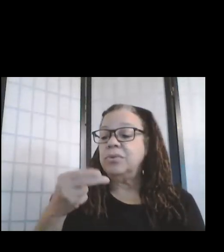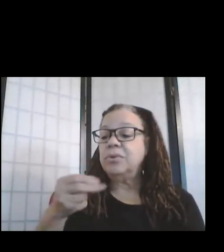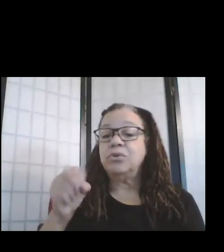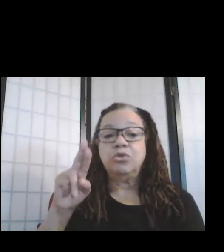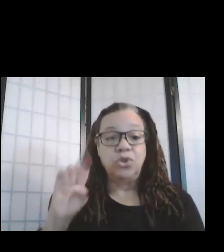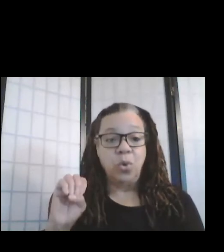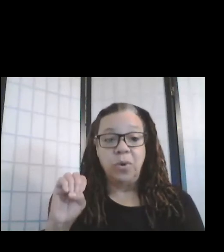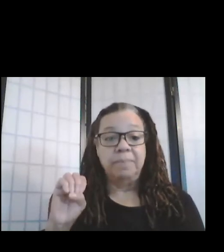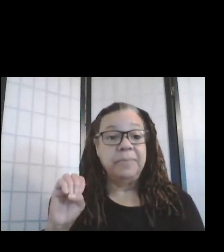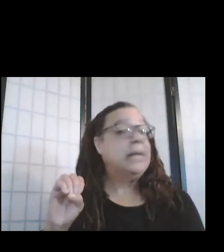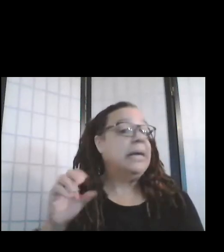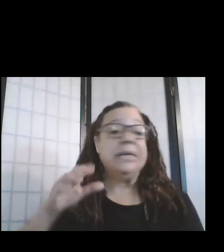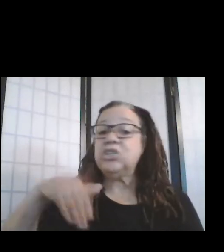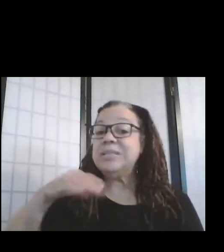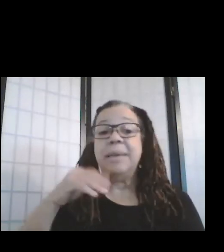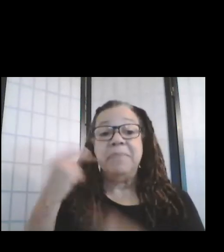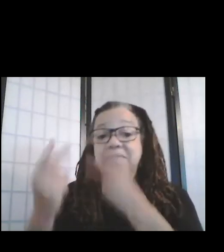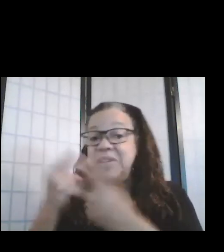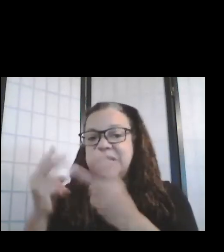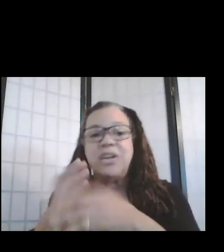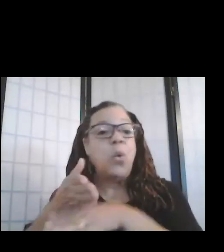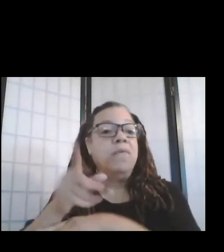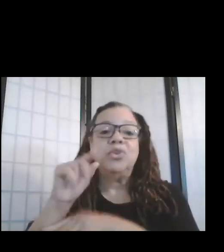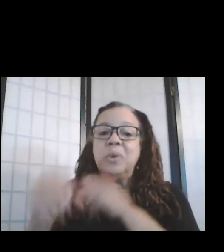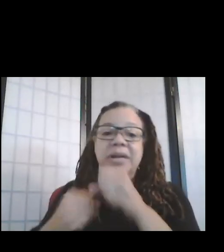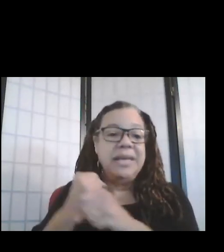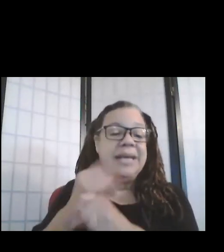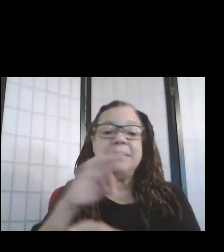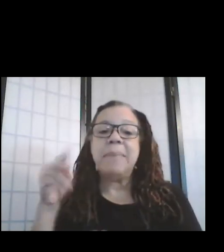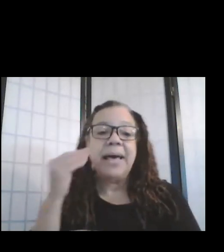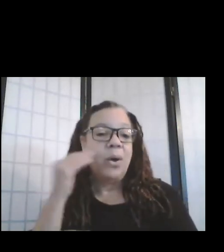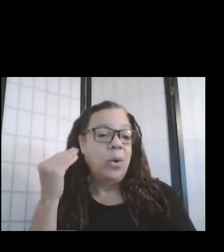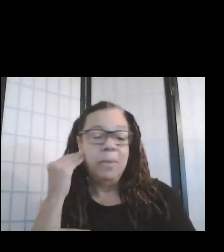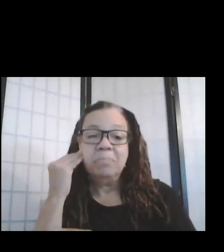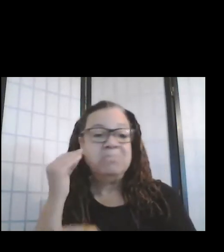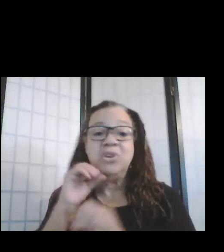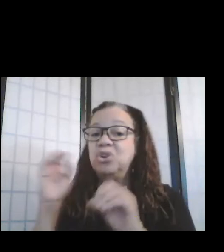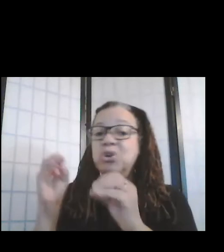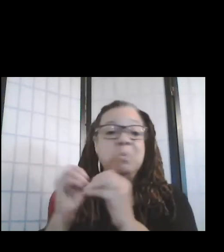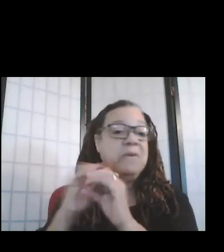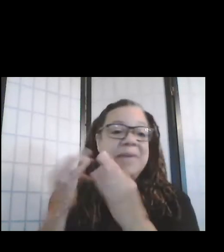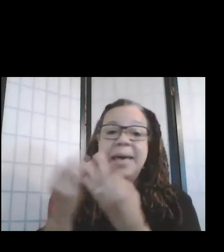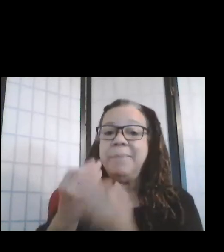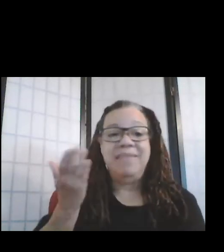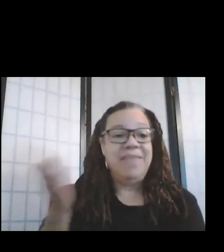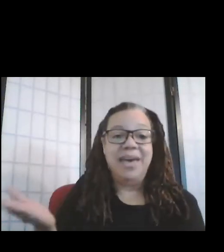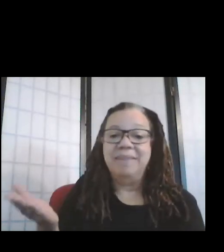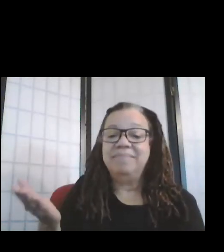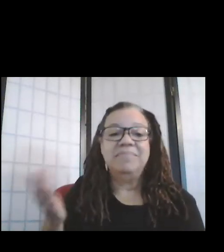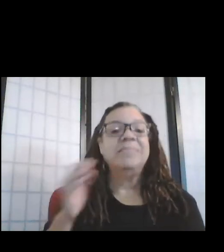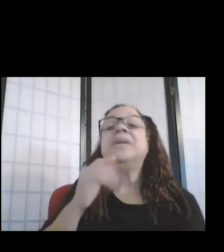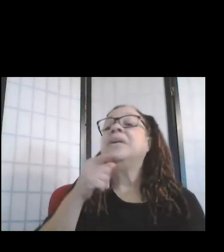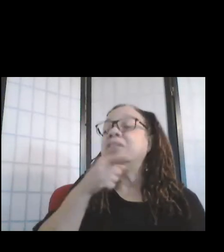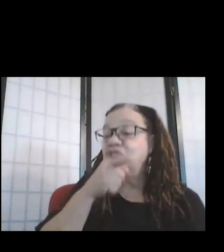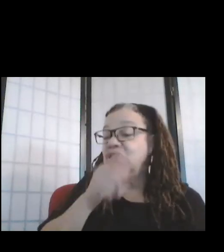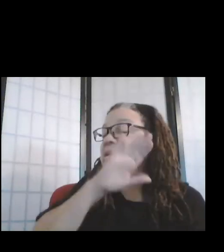she has not been back in over 20 years and no longer has family in the area, she nevertheless